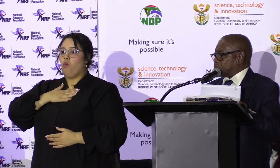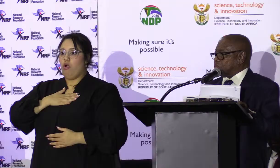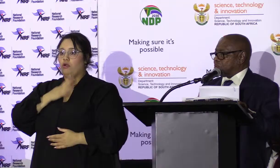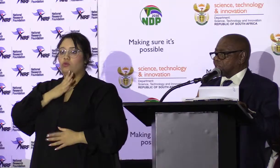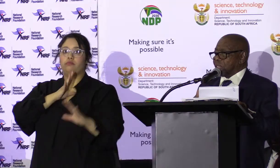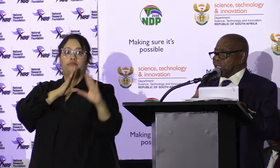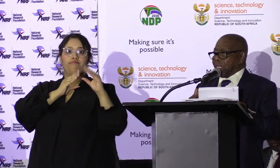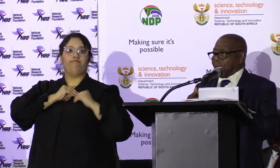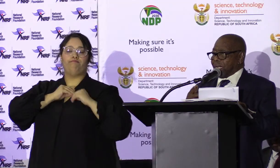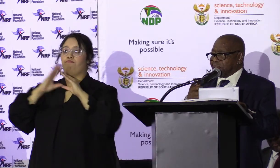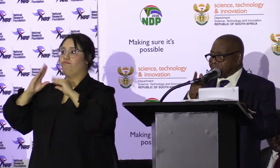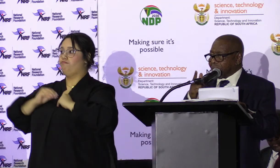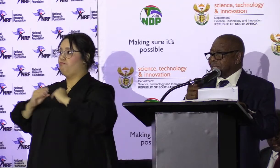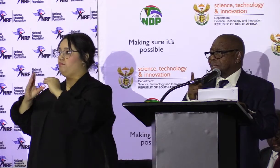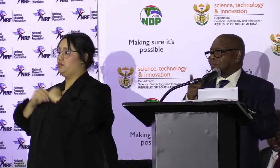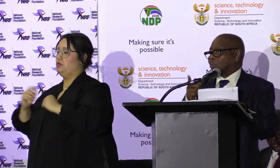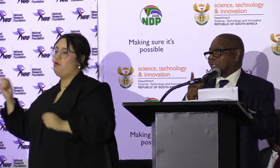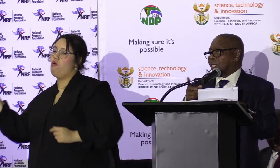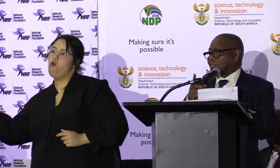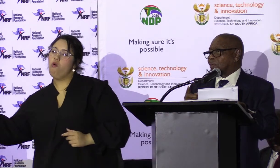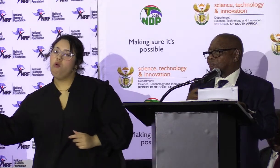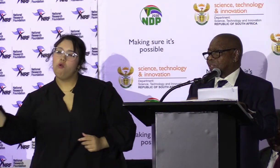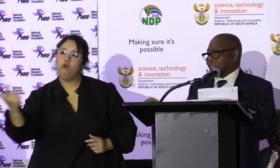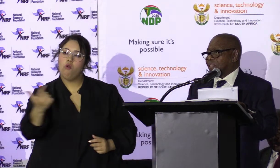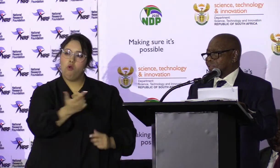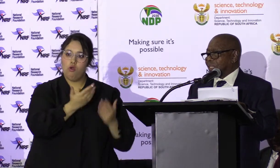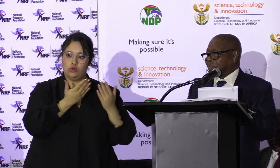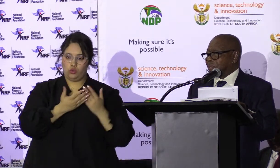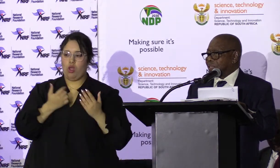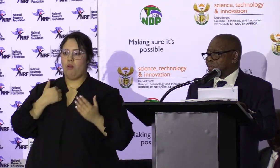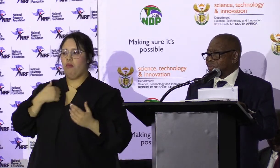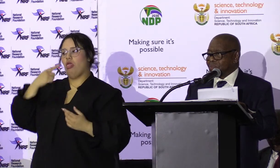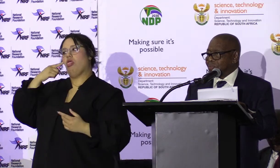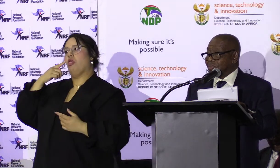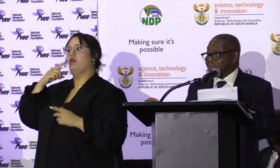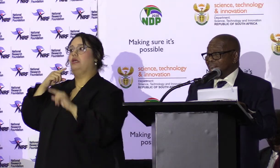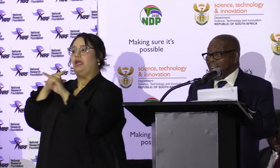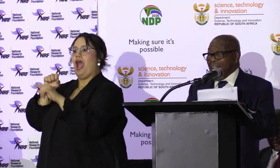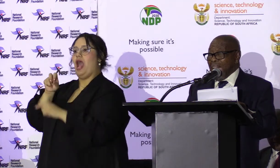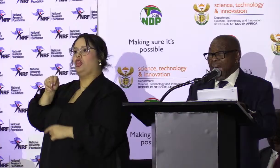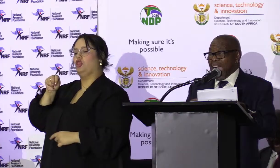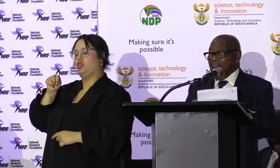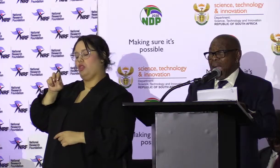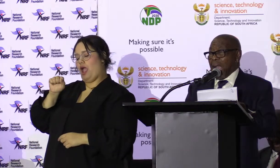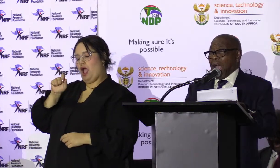all the schools, I decided I'm going to adopt this Anton Lembede school.